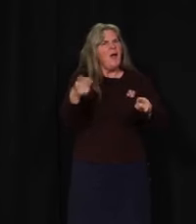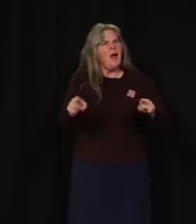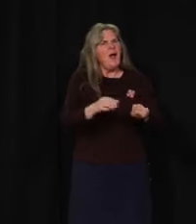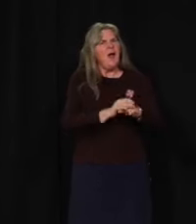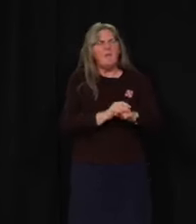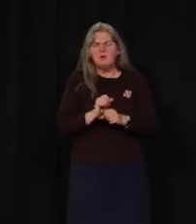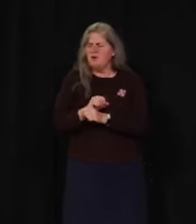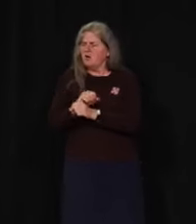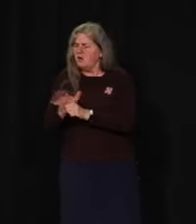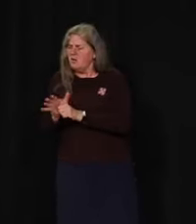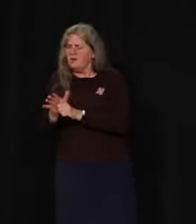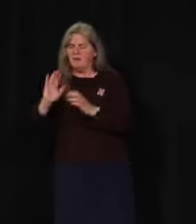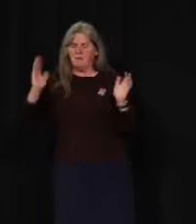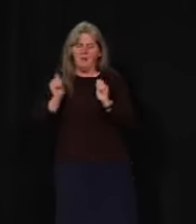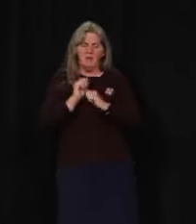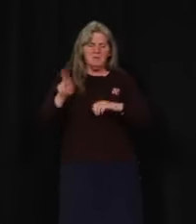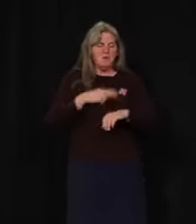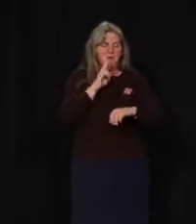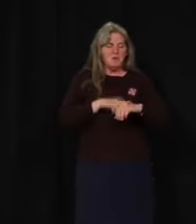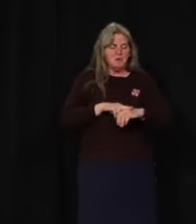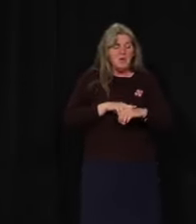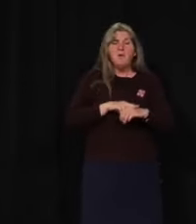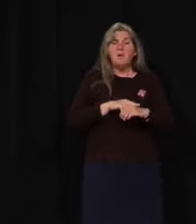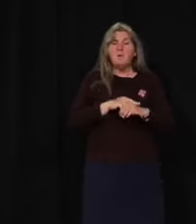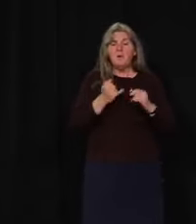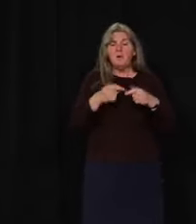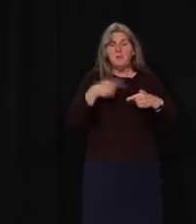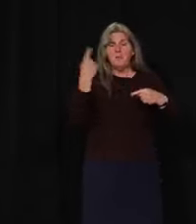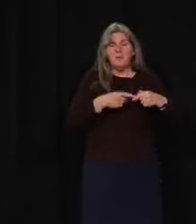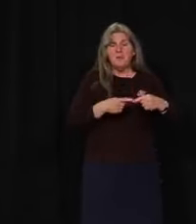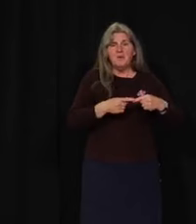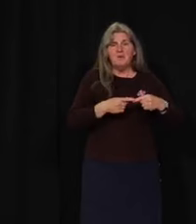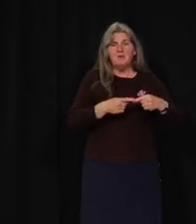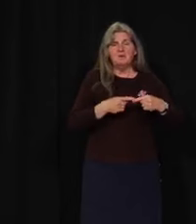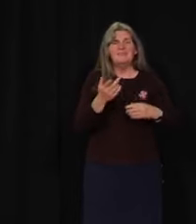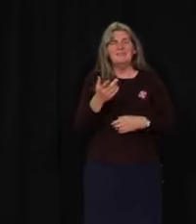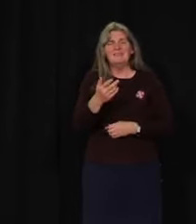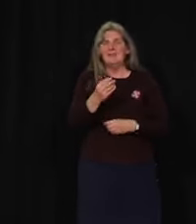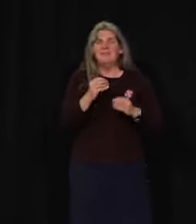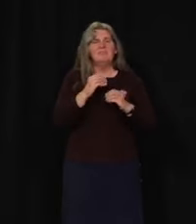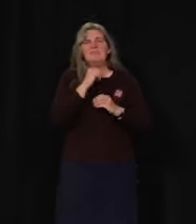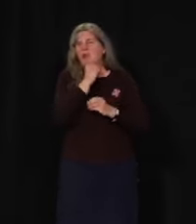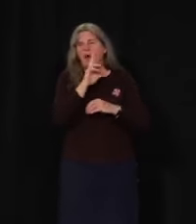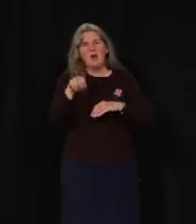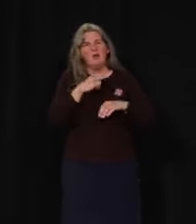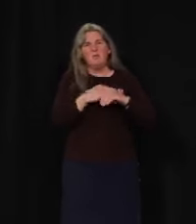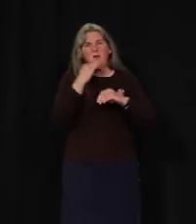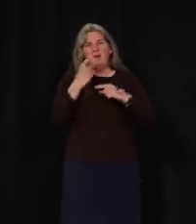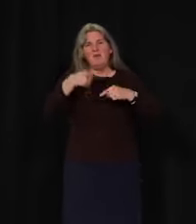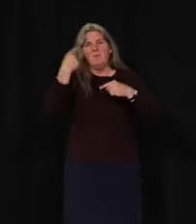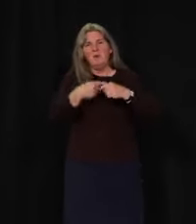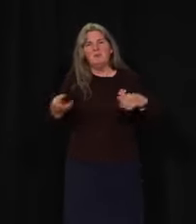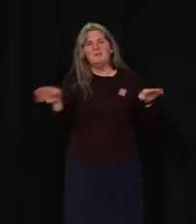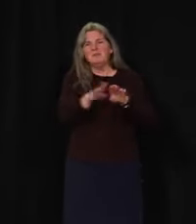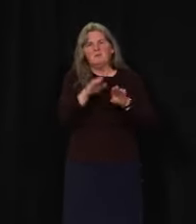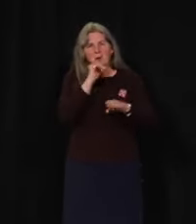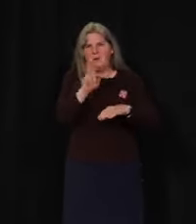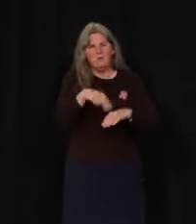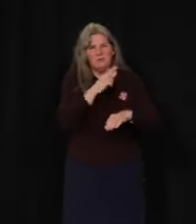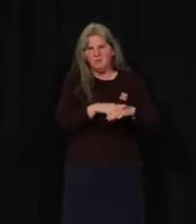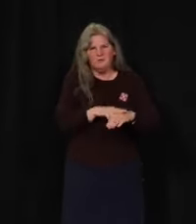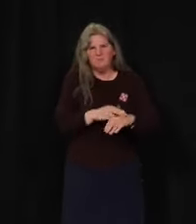versus normal life with closed borders. There is no normal life with closed borders. The effects are